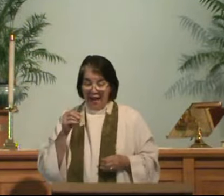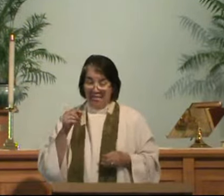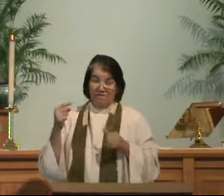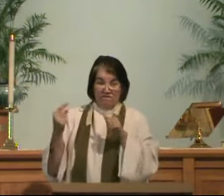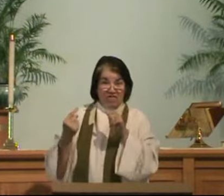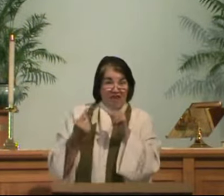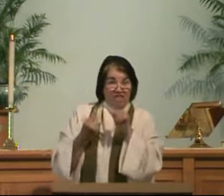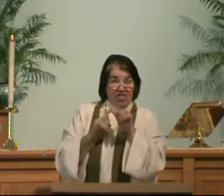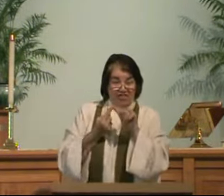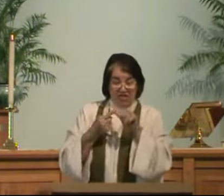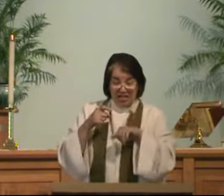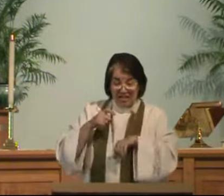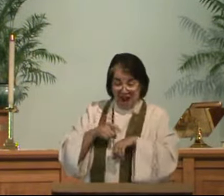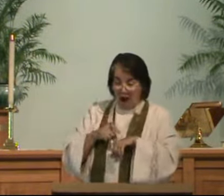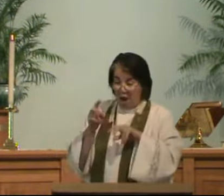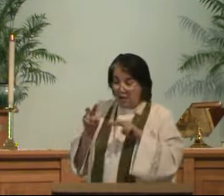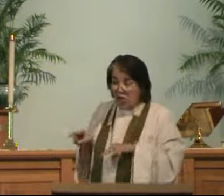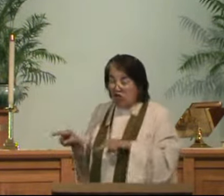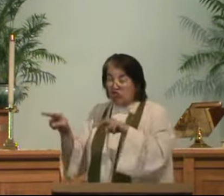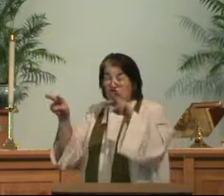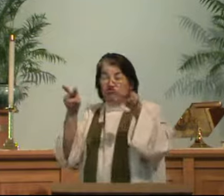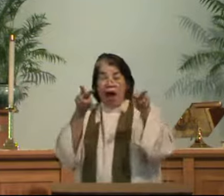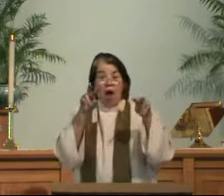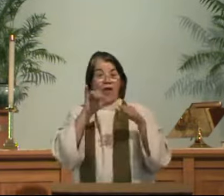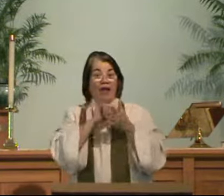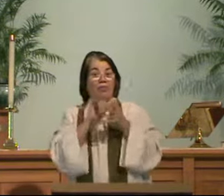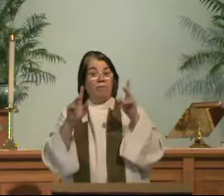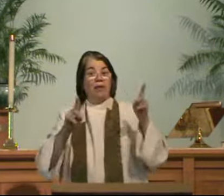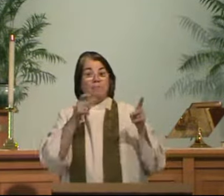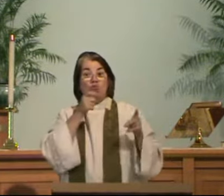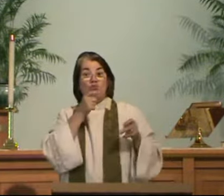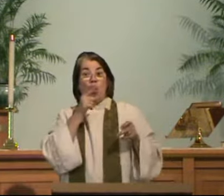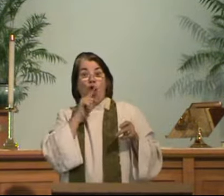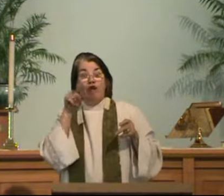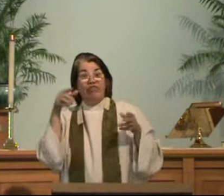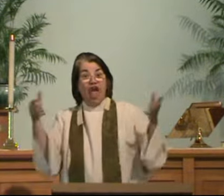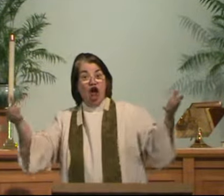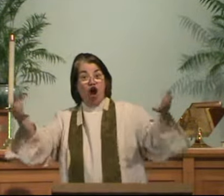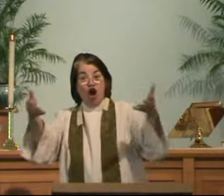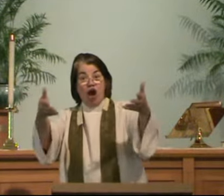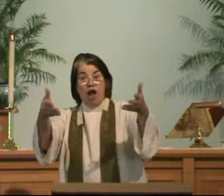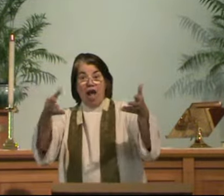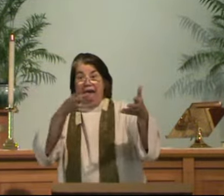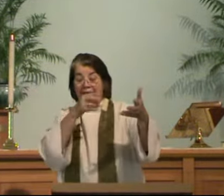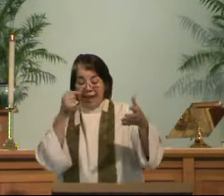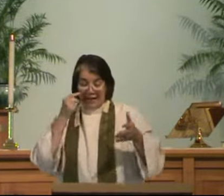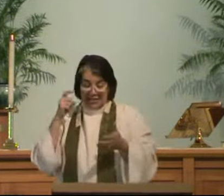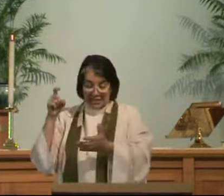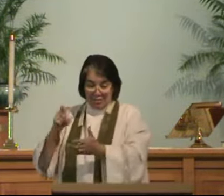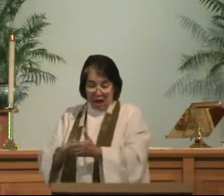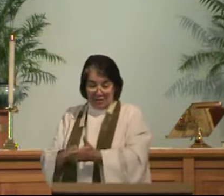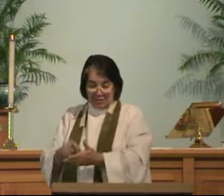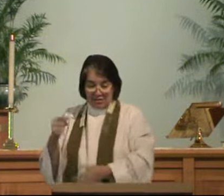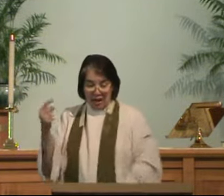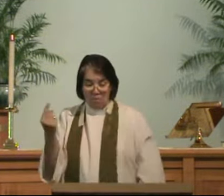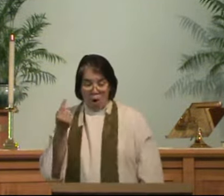and for the first time he looks around at the people who are there, and he spots